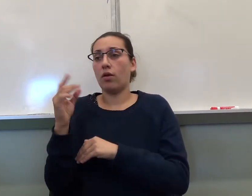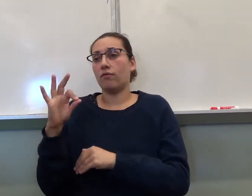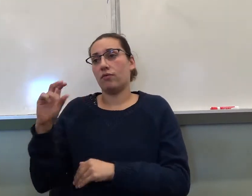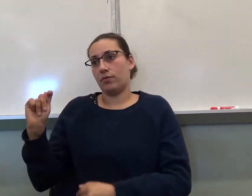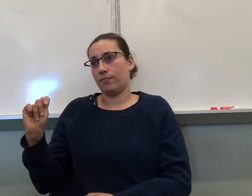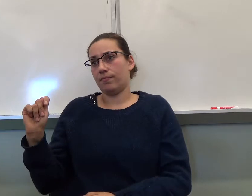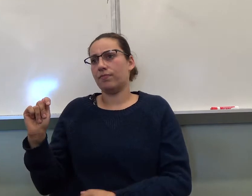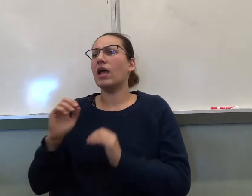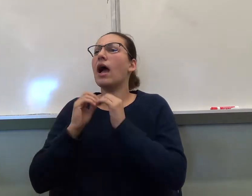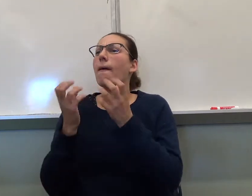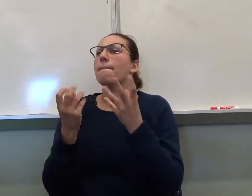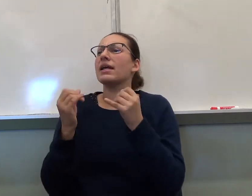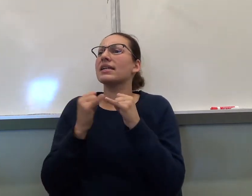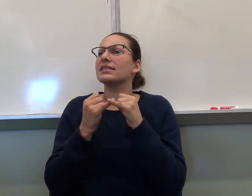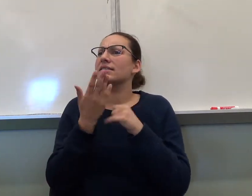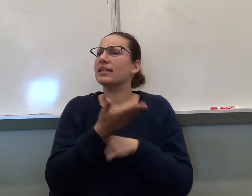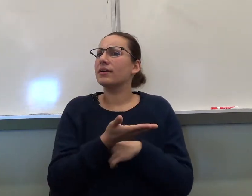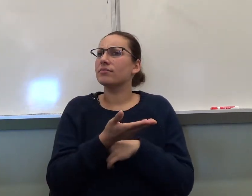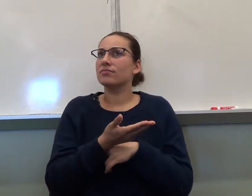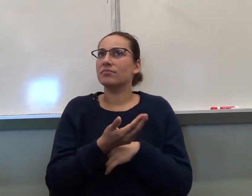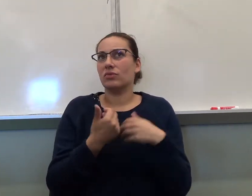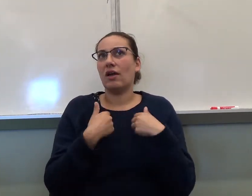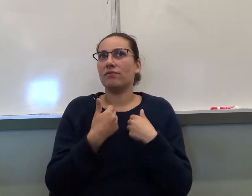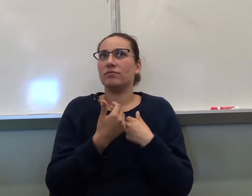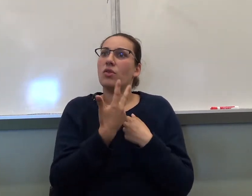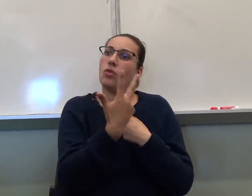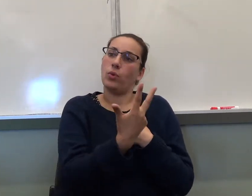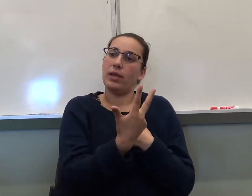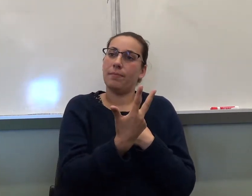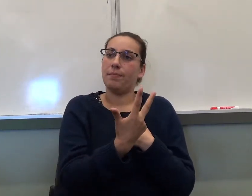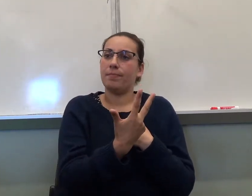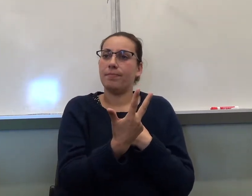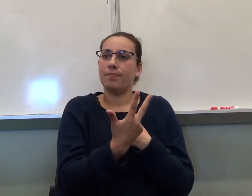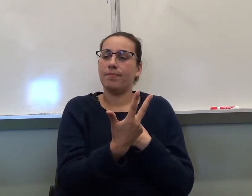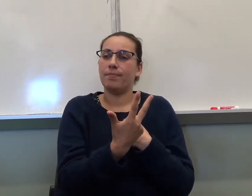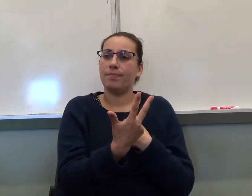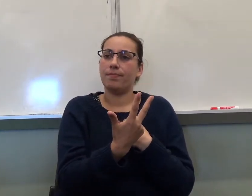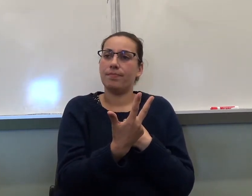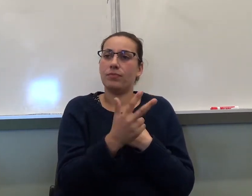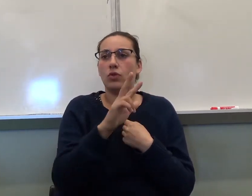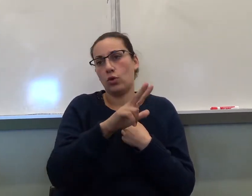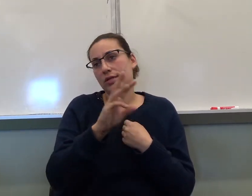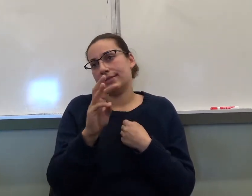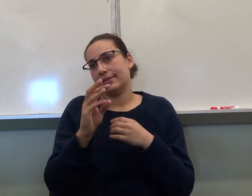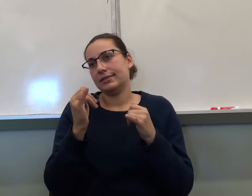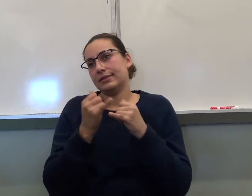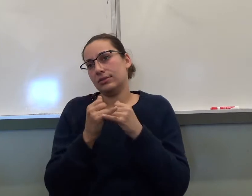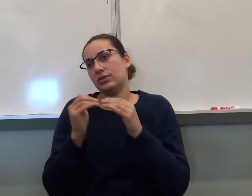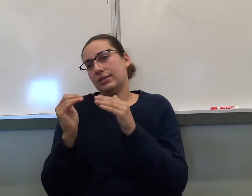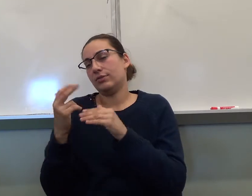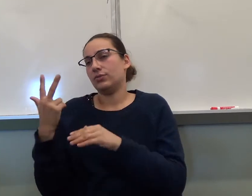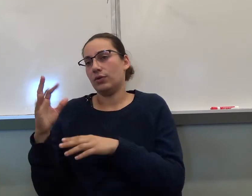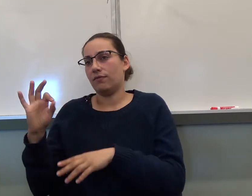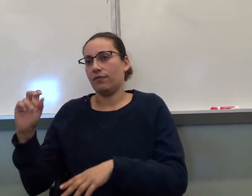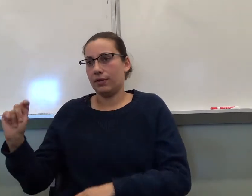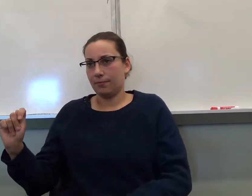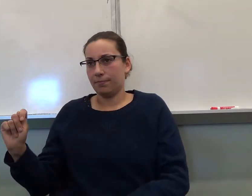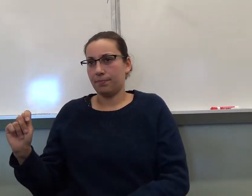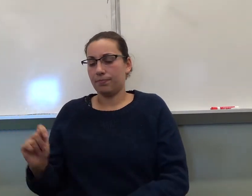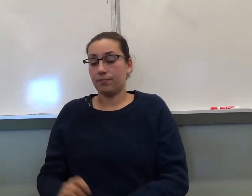12 inches is there? Well, there's 3 of them, that's 36. And then a little bit of leftover, huh? 6 inches. That's going to be 3 feet,